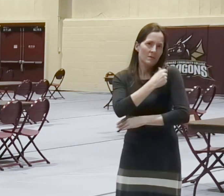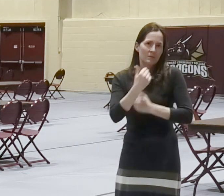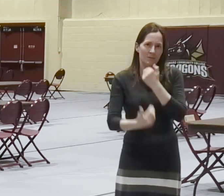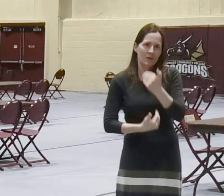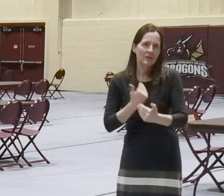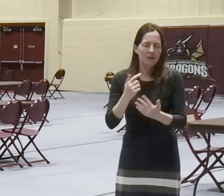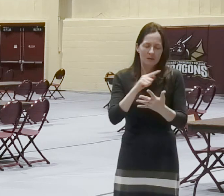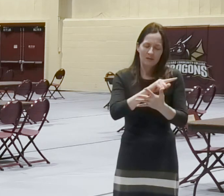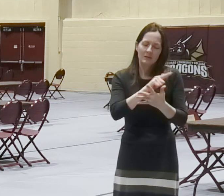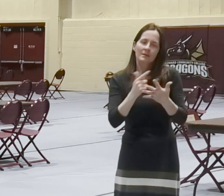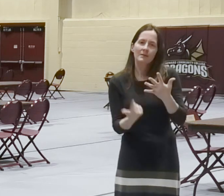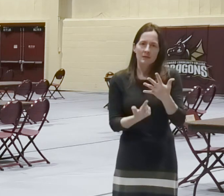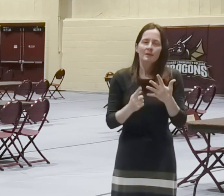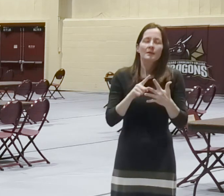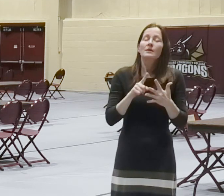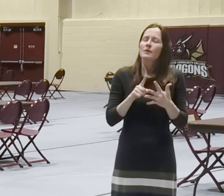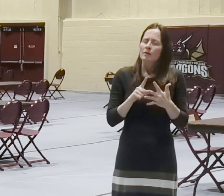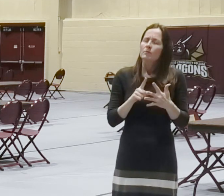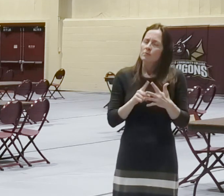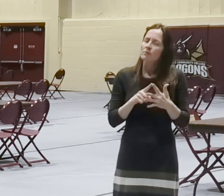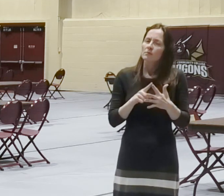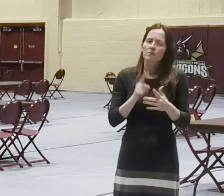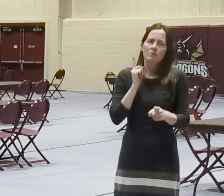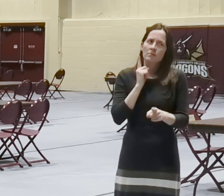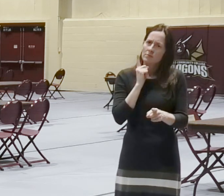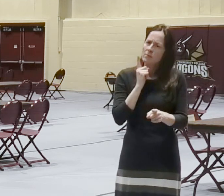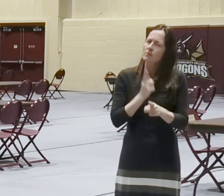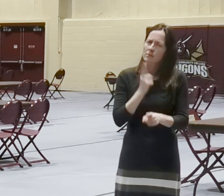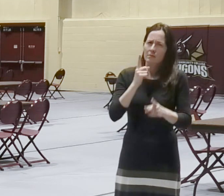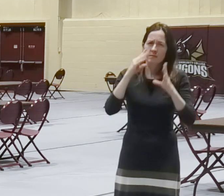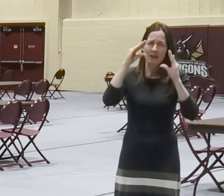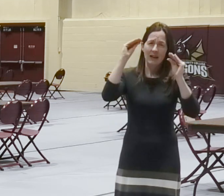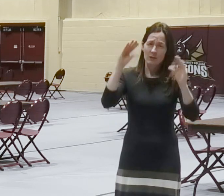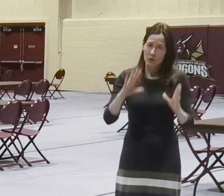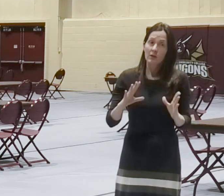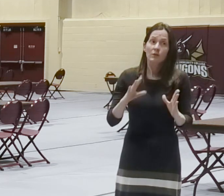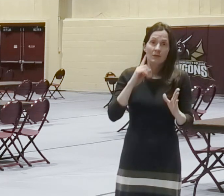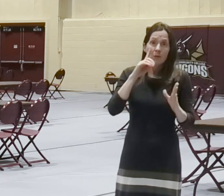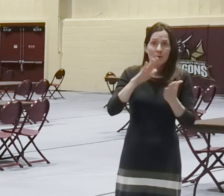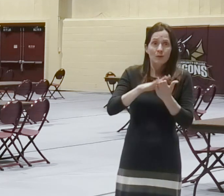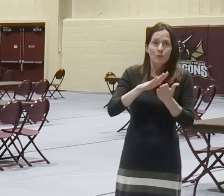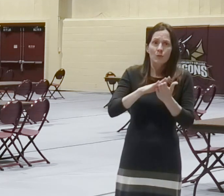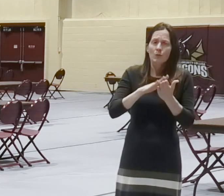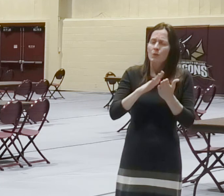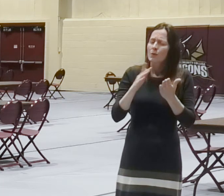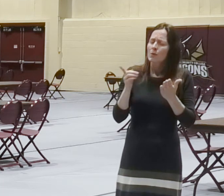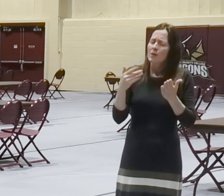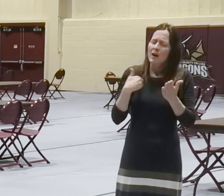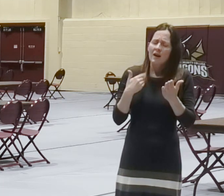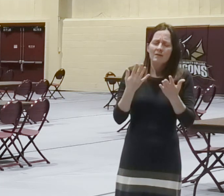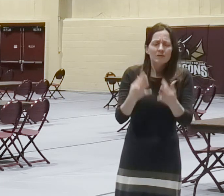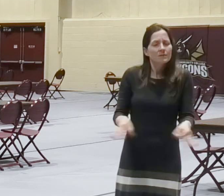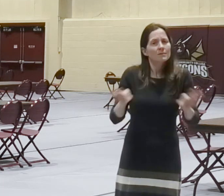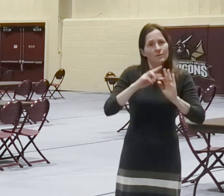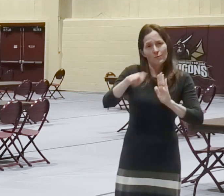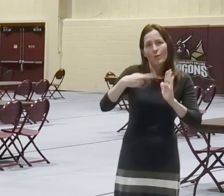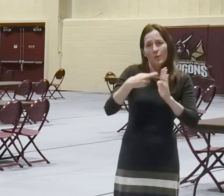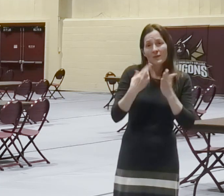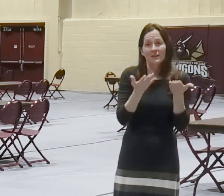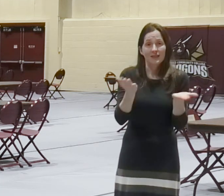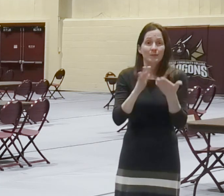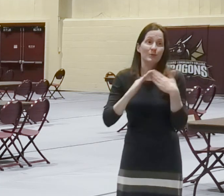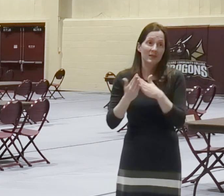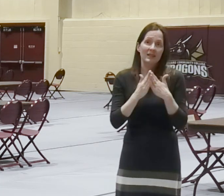tremendous volumes and importance that educators in schools have great on the community. I have great confidence that the distribution of